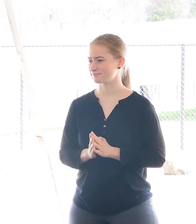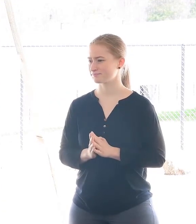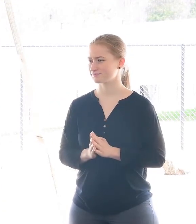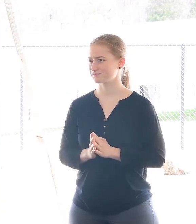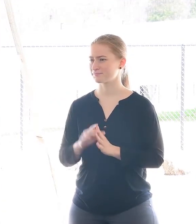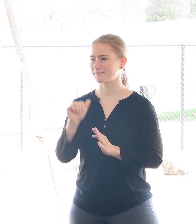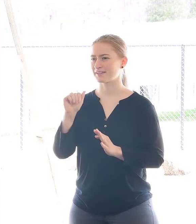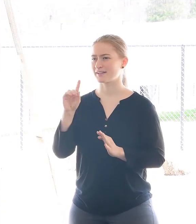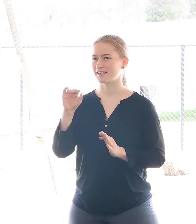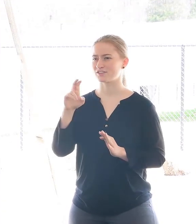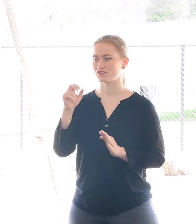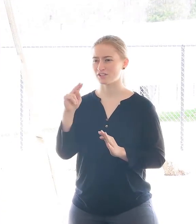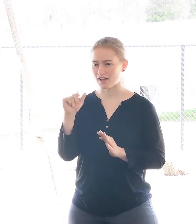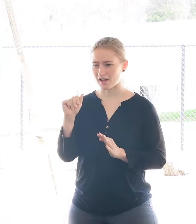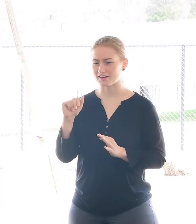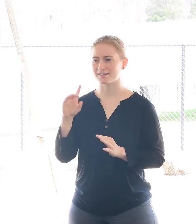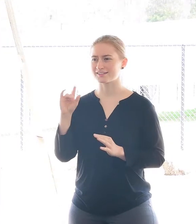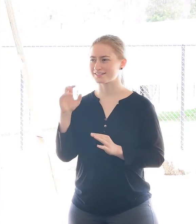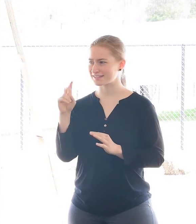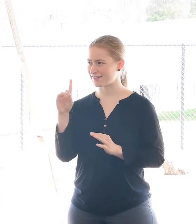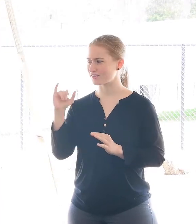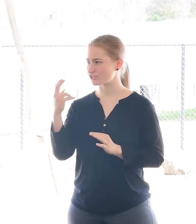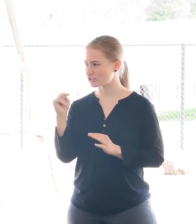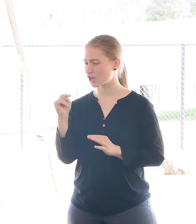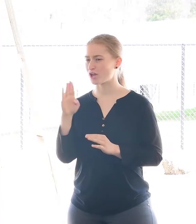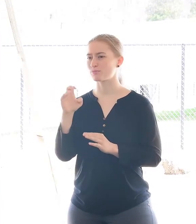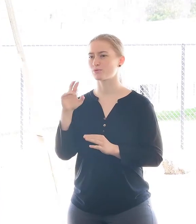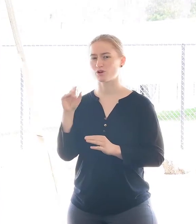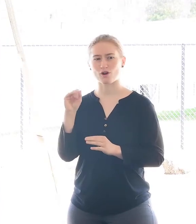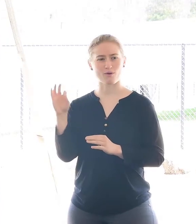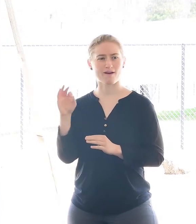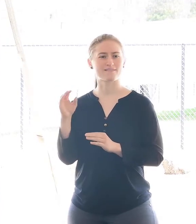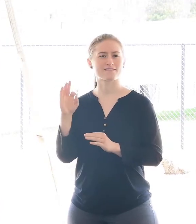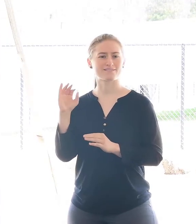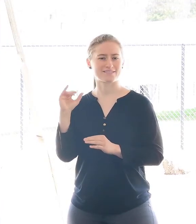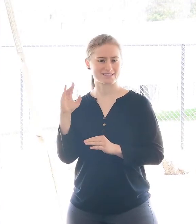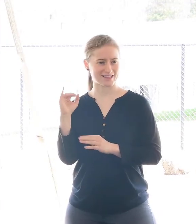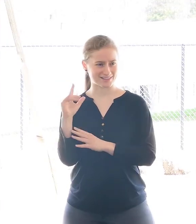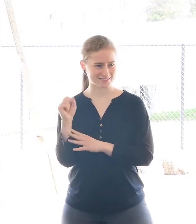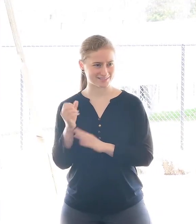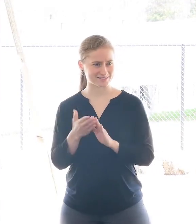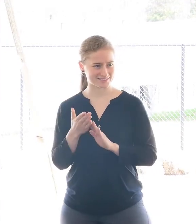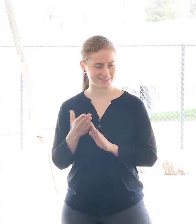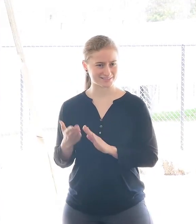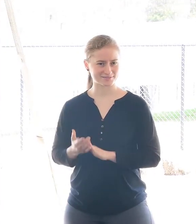And Adriana Luffman and David John of the Bureau of Facilities.